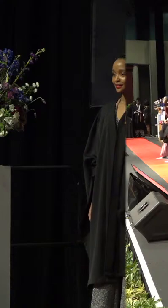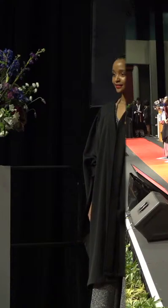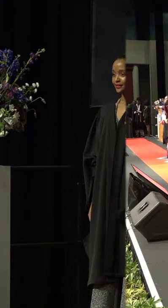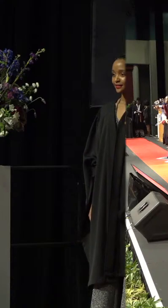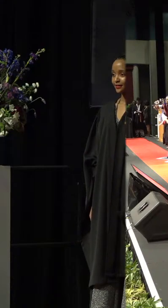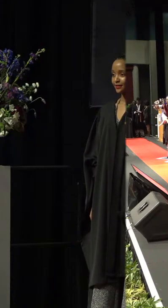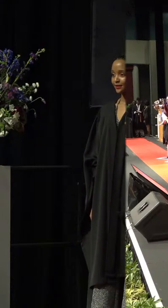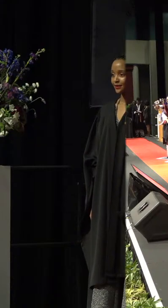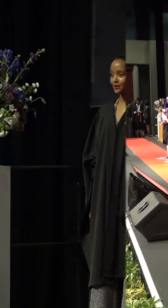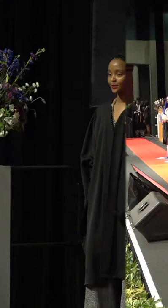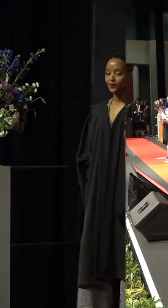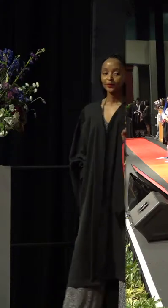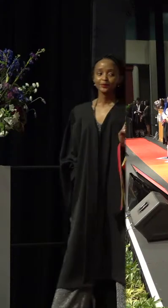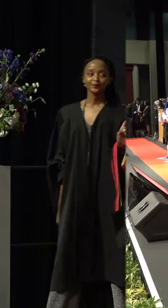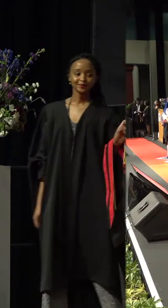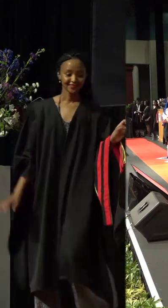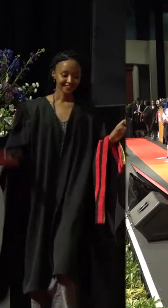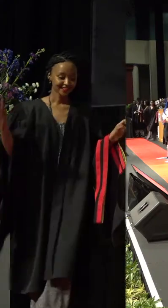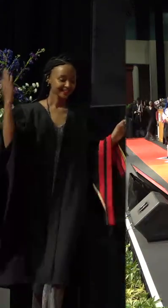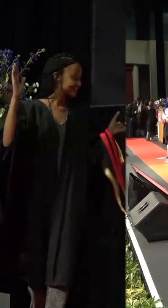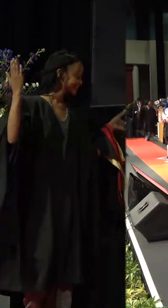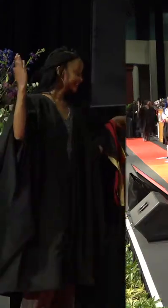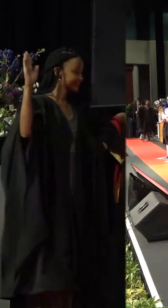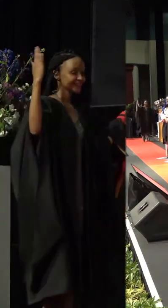Zama Lembede.